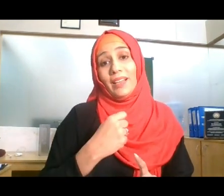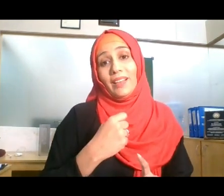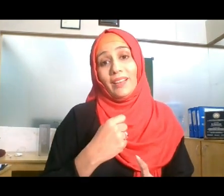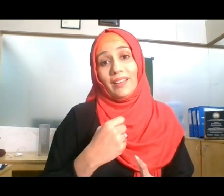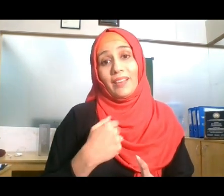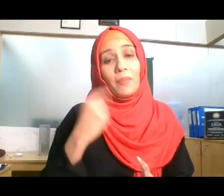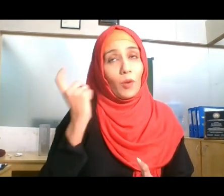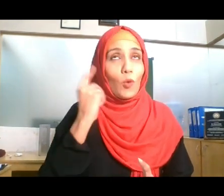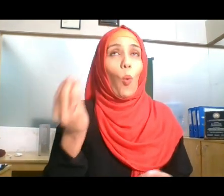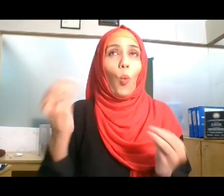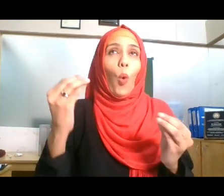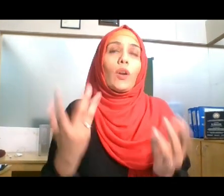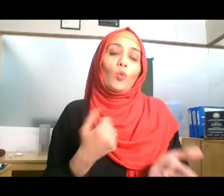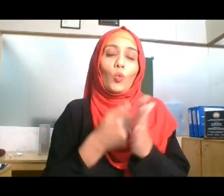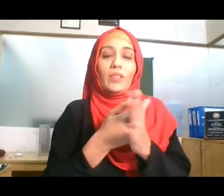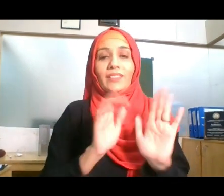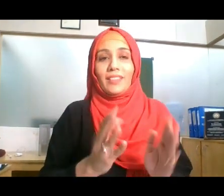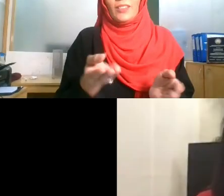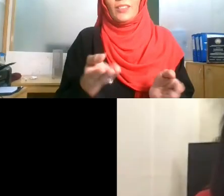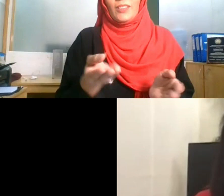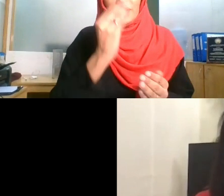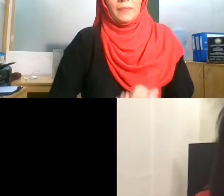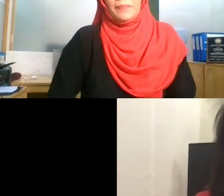from the other listeners. Thank you.